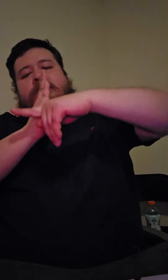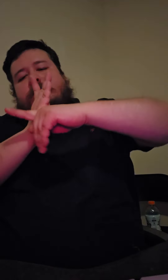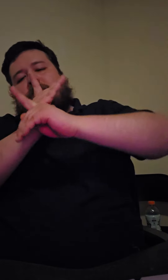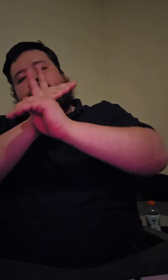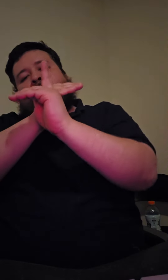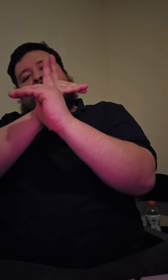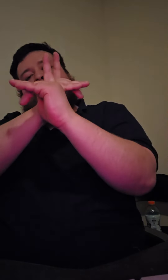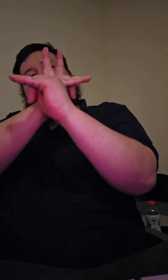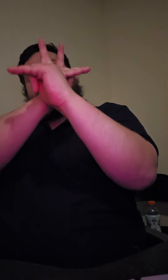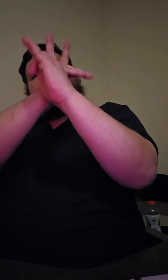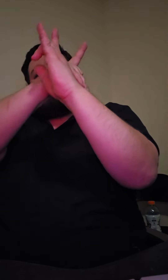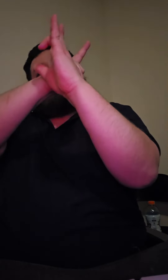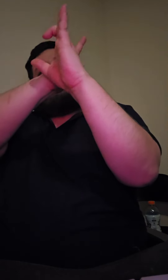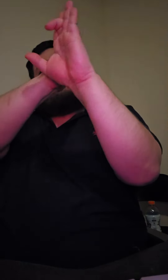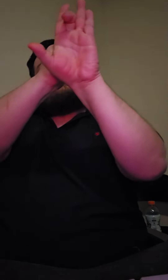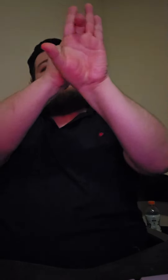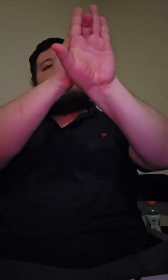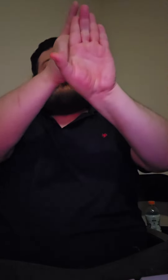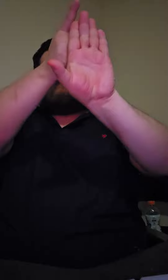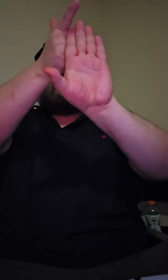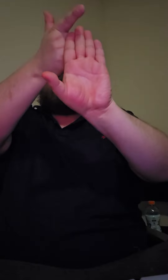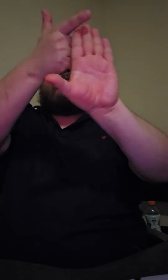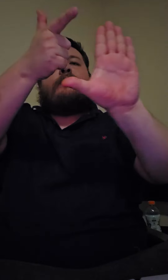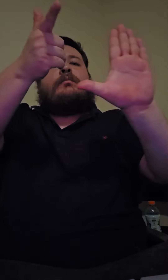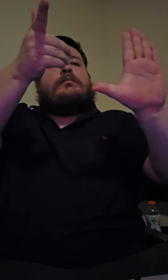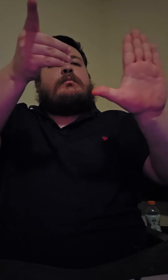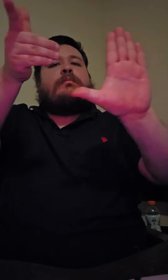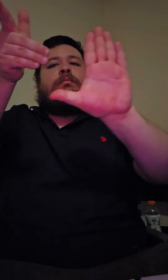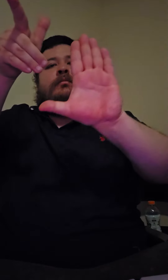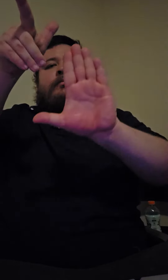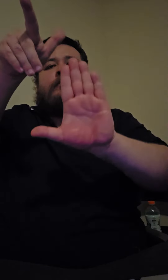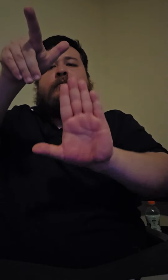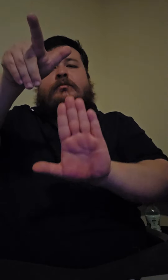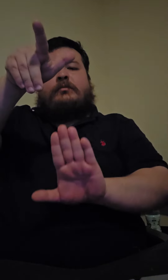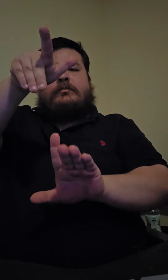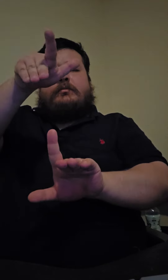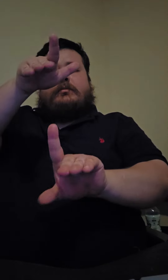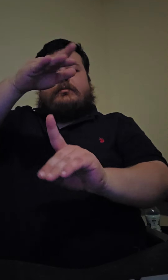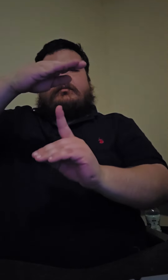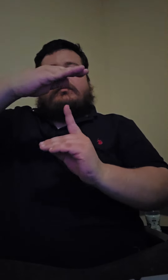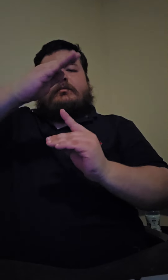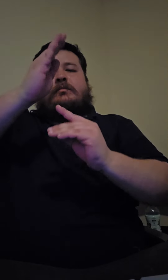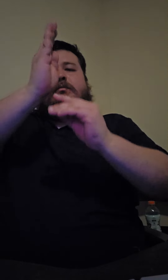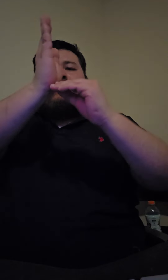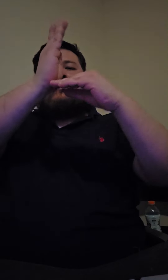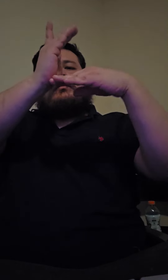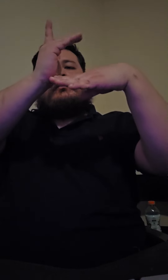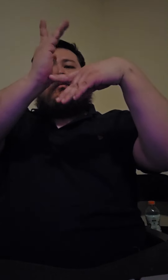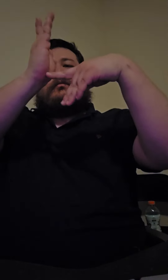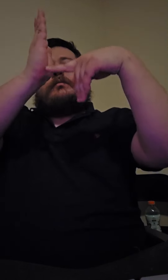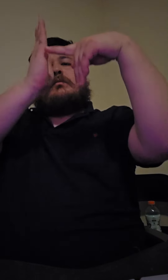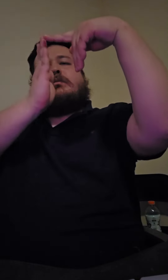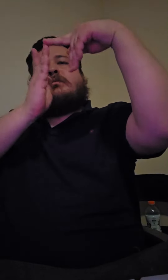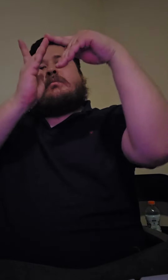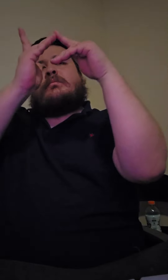yourself, split a cell, creepin' in this bitch, you couldn't feel the stealth, wolves are prowling, hunger at its fuckin' best, I'm